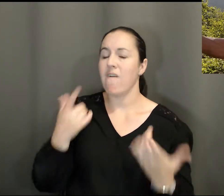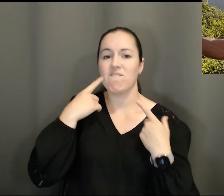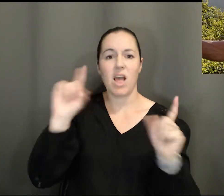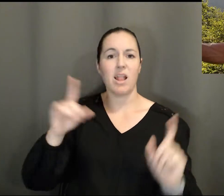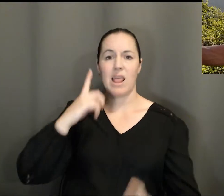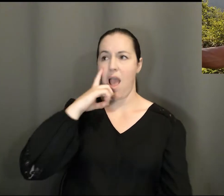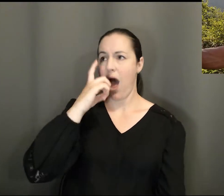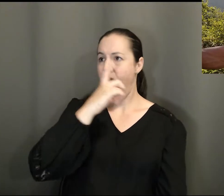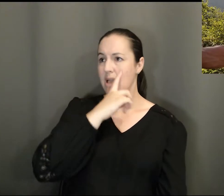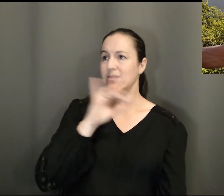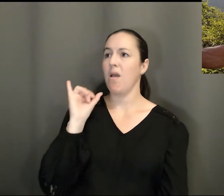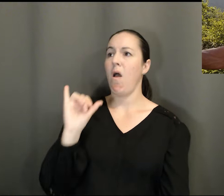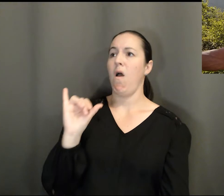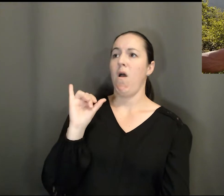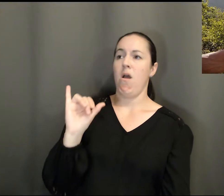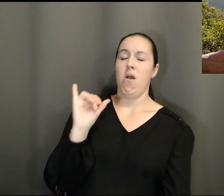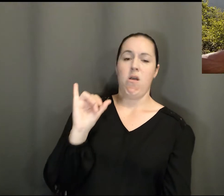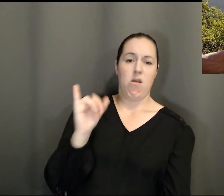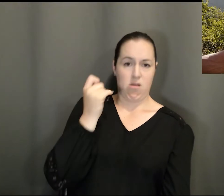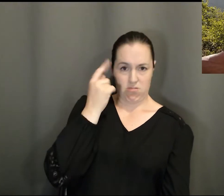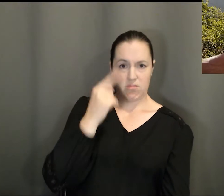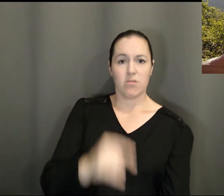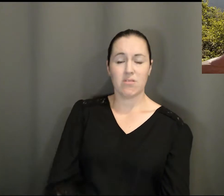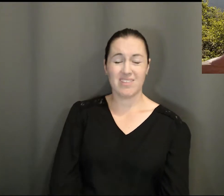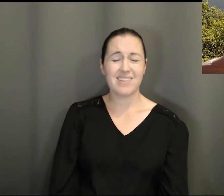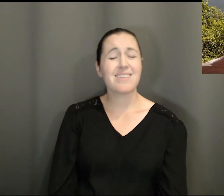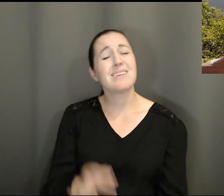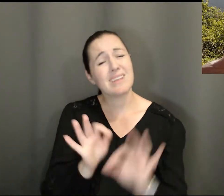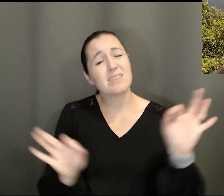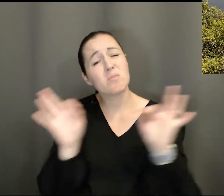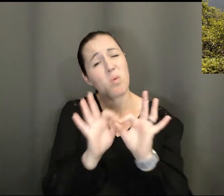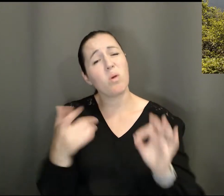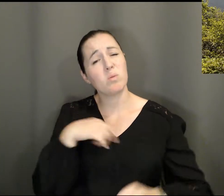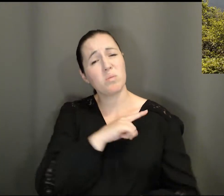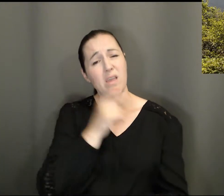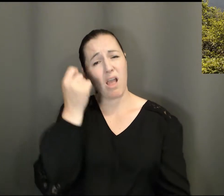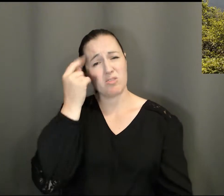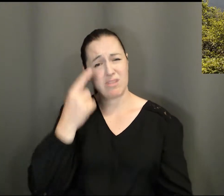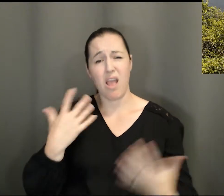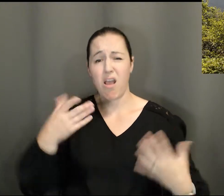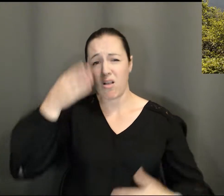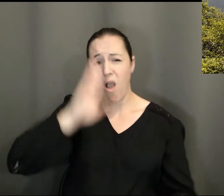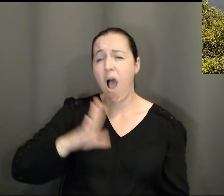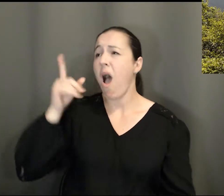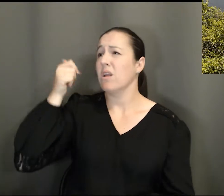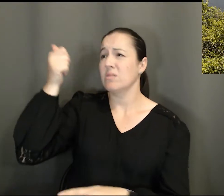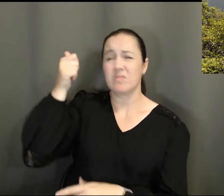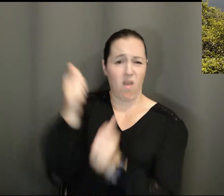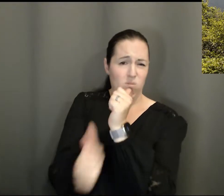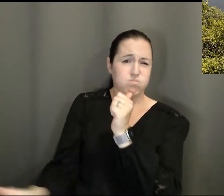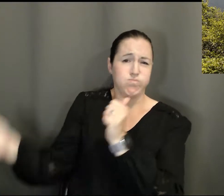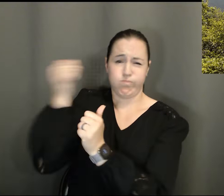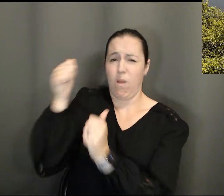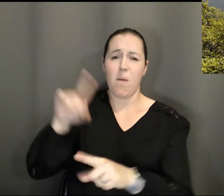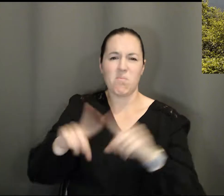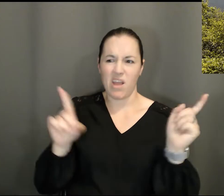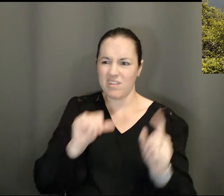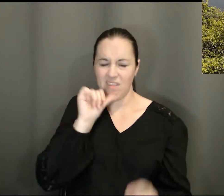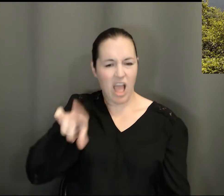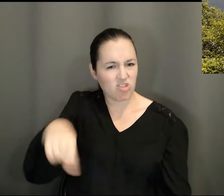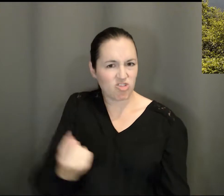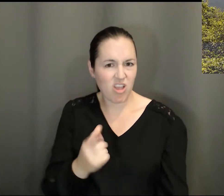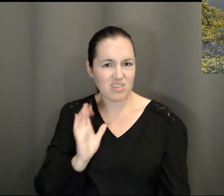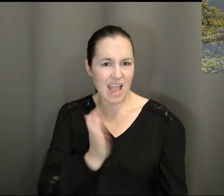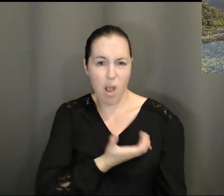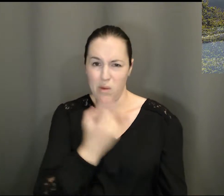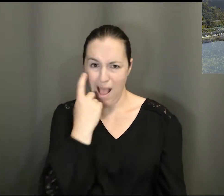like we see in creation, like I'm in today, that help us with that. The second thing about God, the aspect of God's power that I really love for you to see, is that